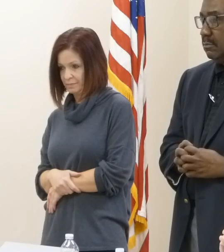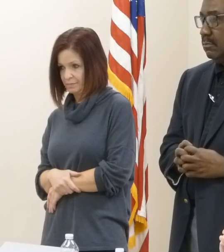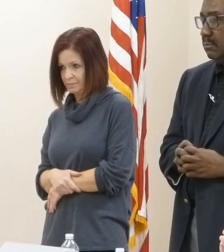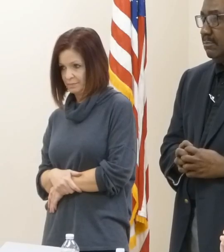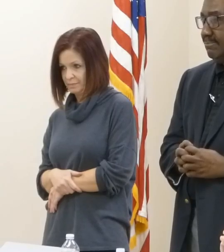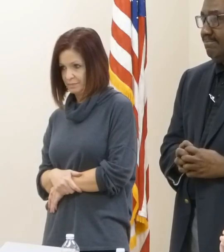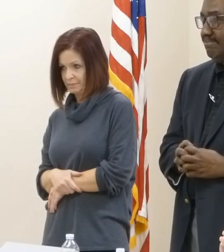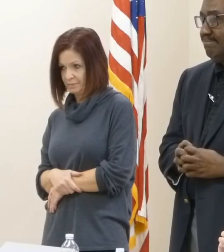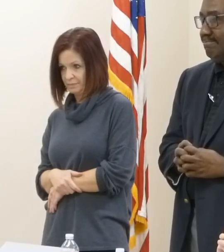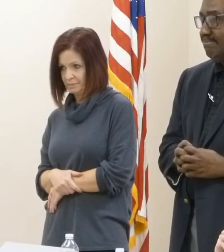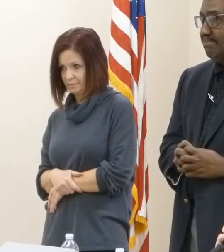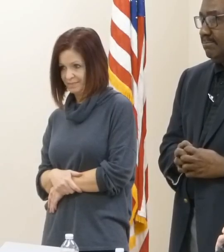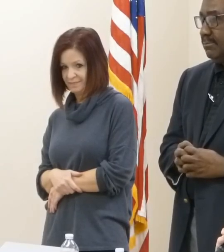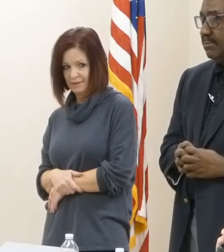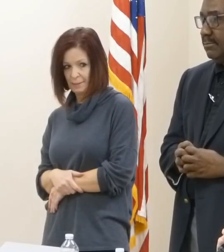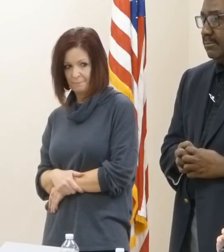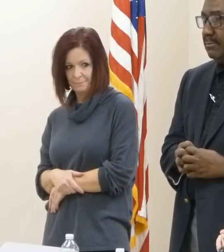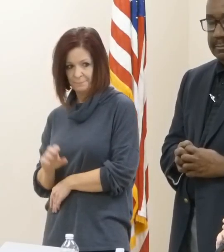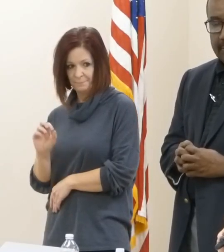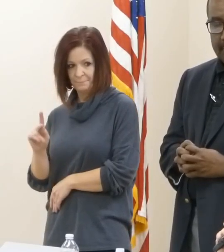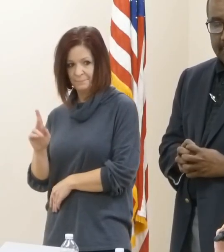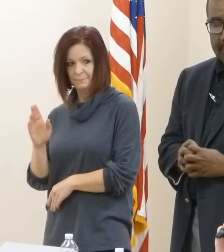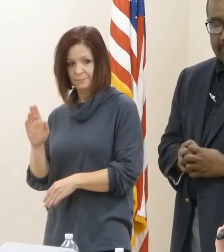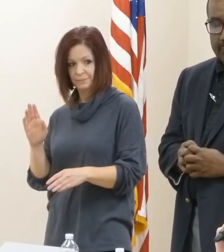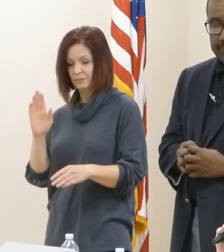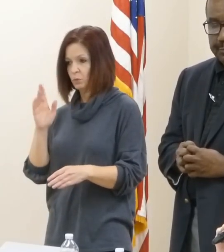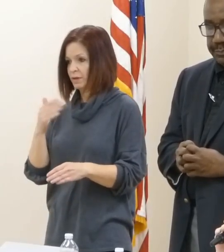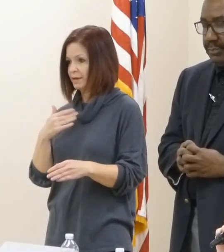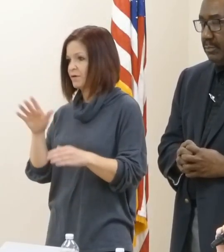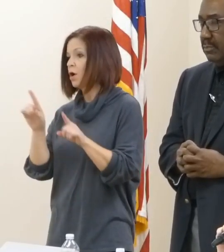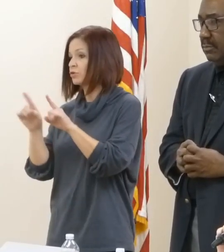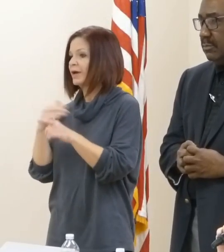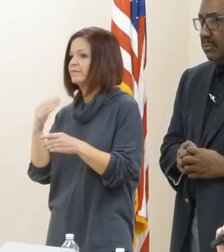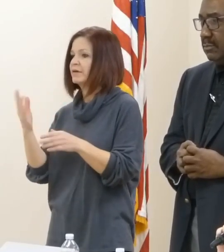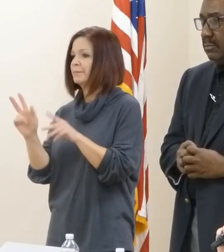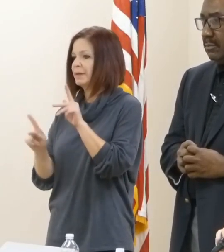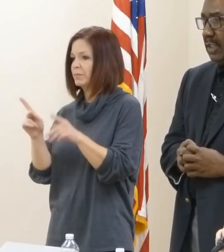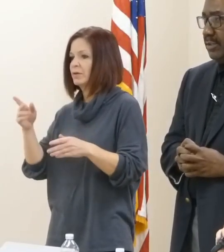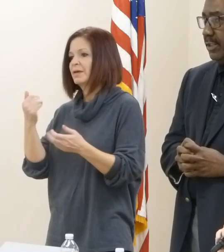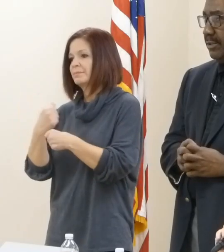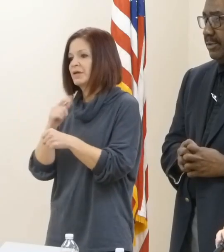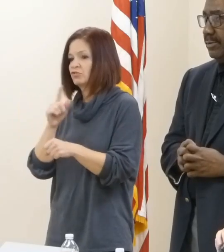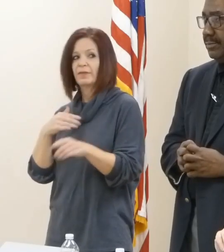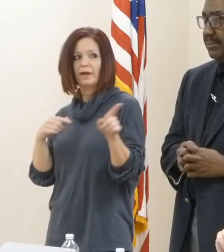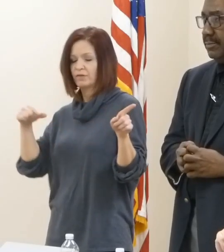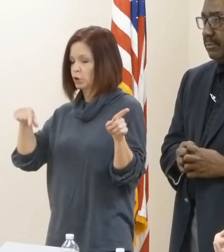I'll have one of our compliance people check out and make sure they've got that QR code up.